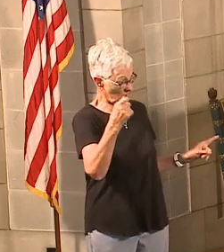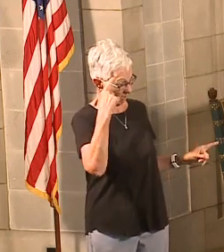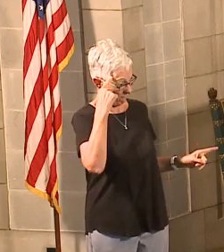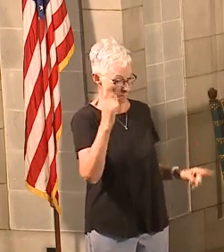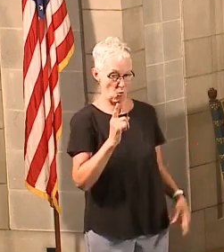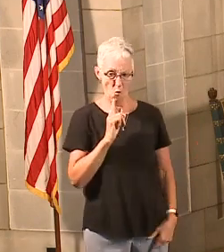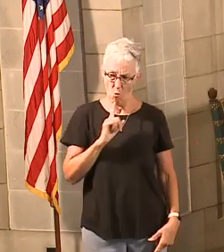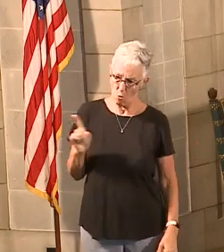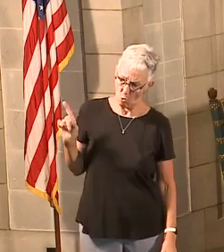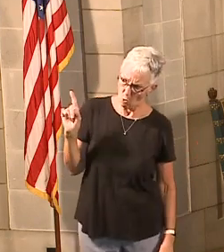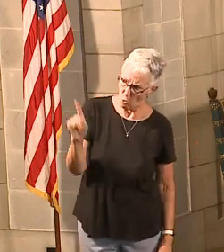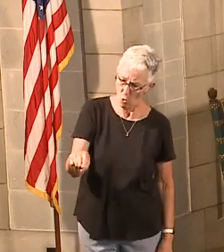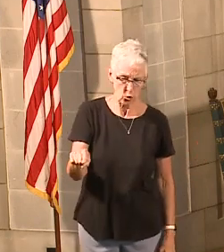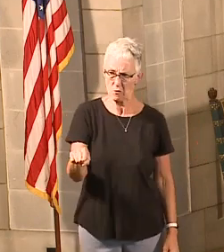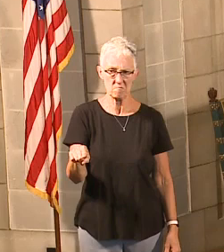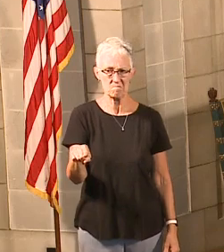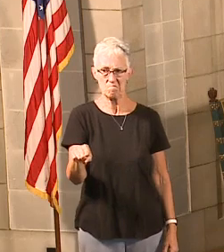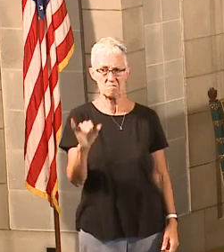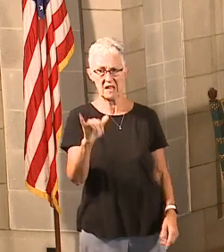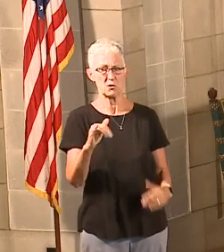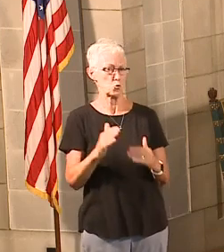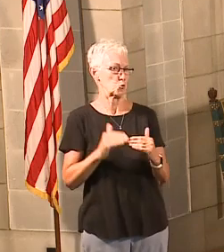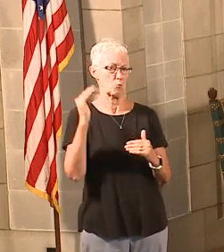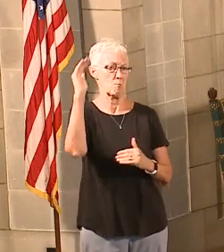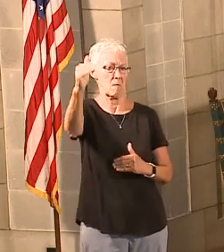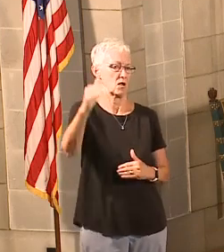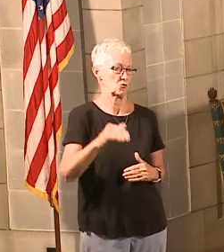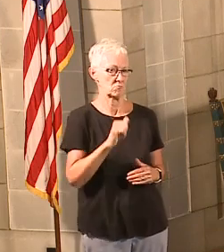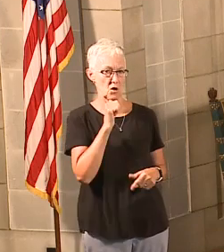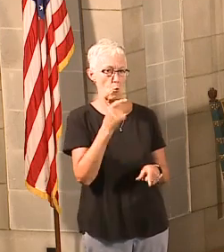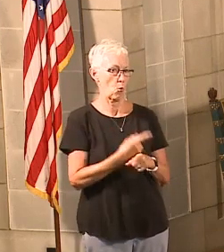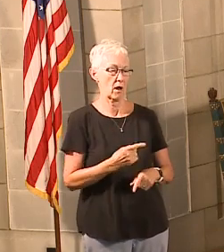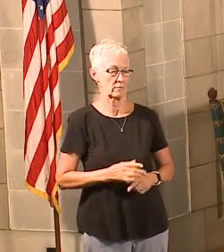to do, that to me just seems overbearing.